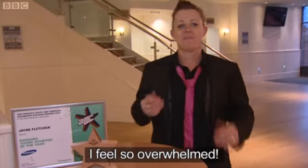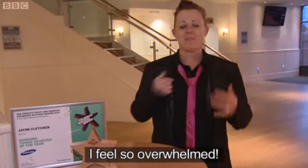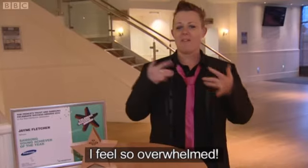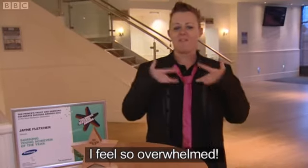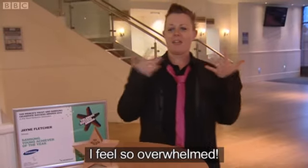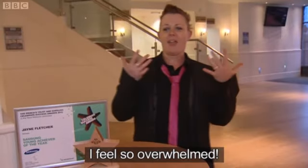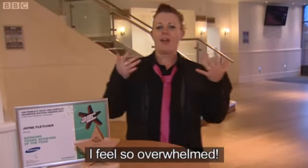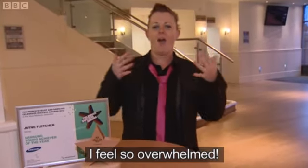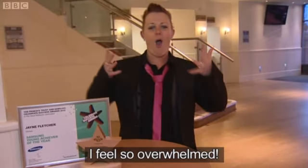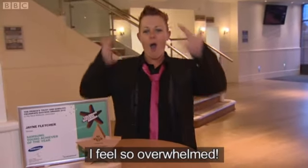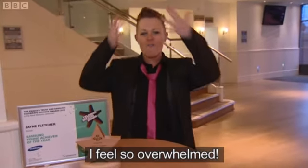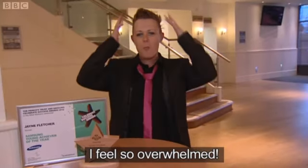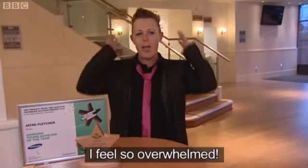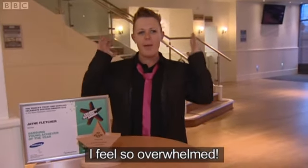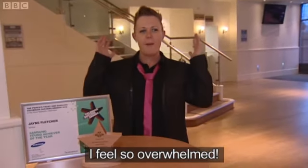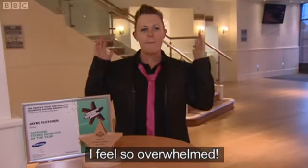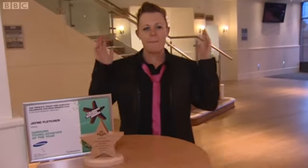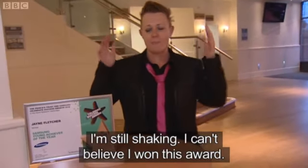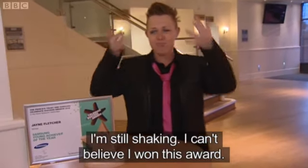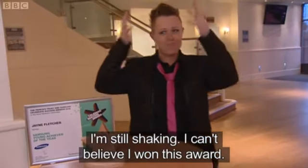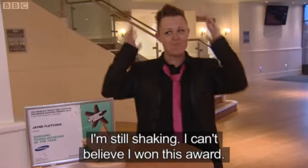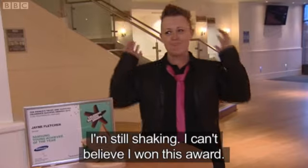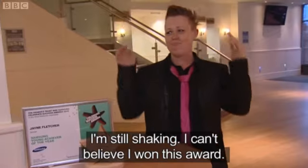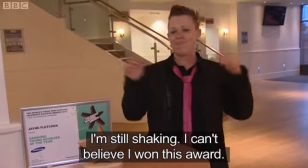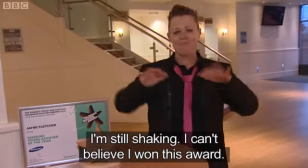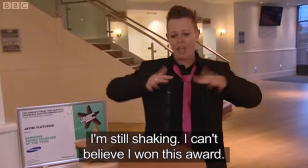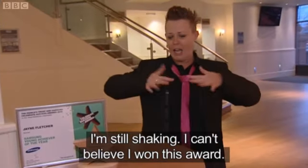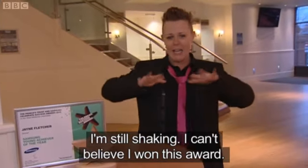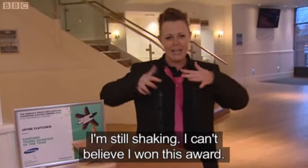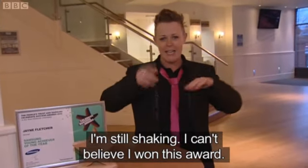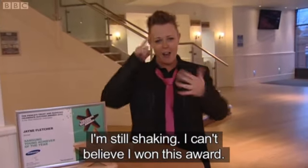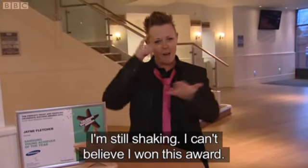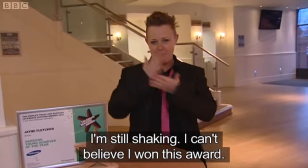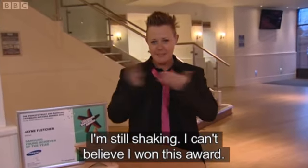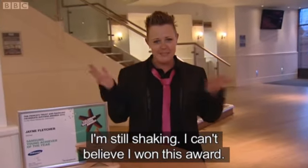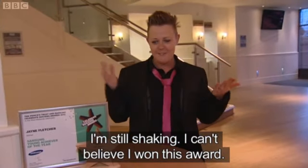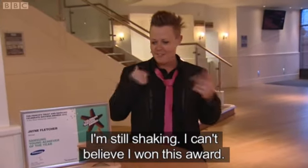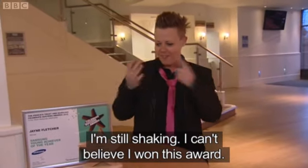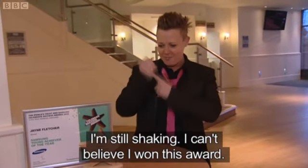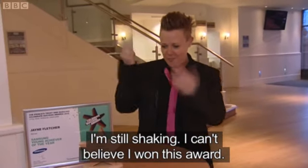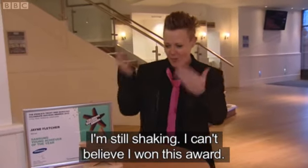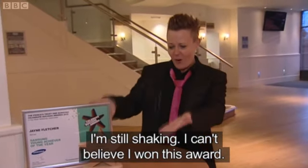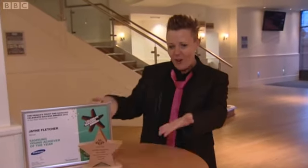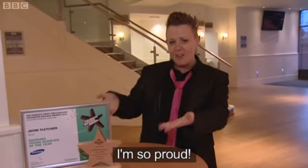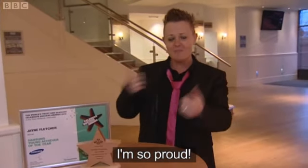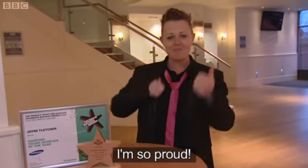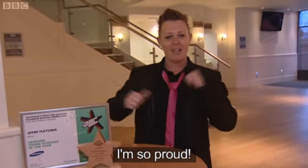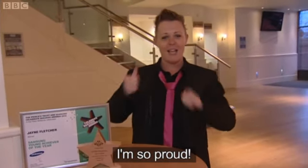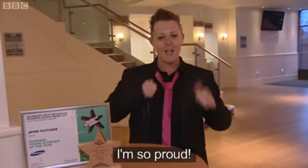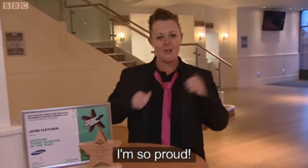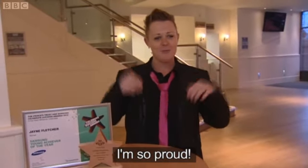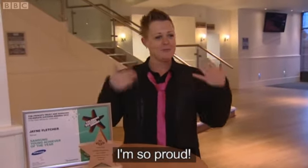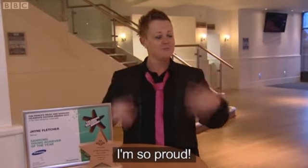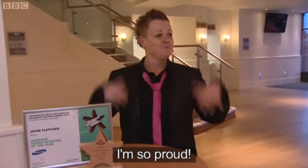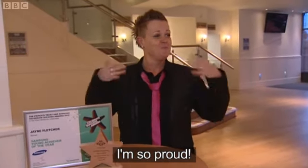I feel so overwhelmed. I'm still shaking. I can't believe I won this award. I'm so proud.